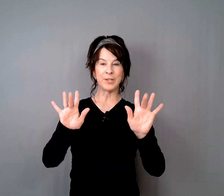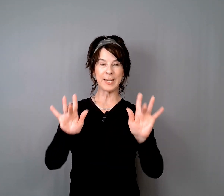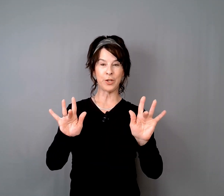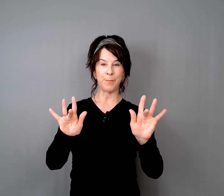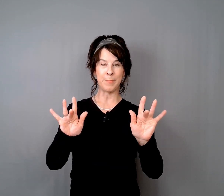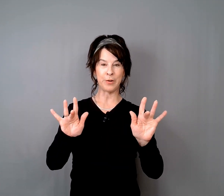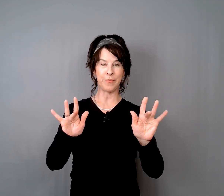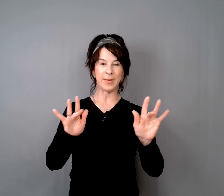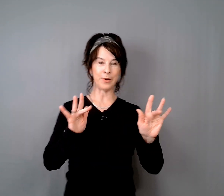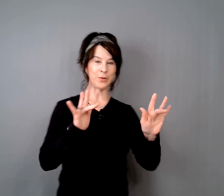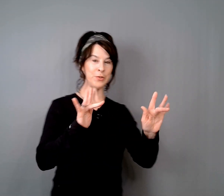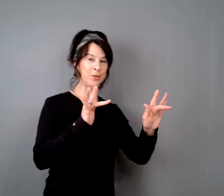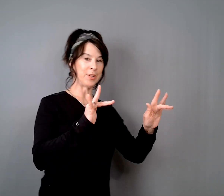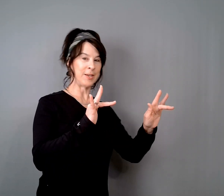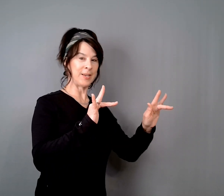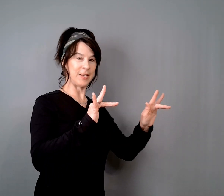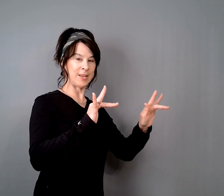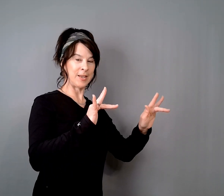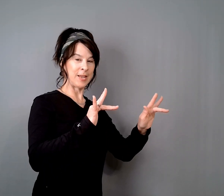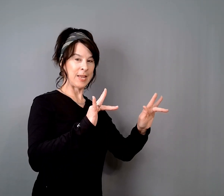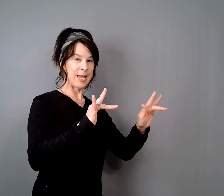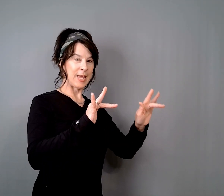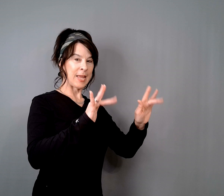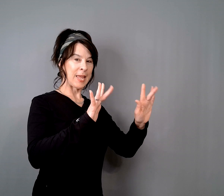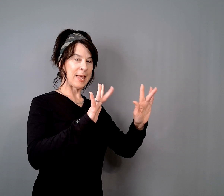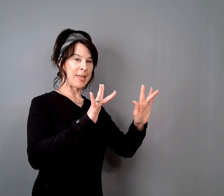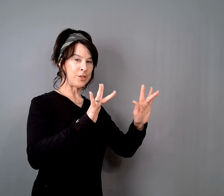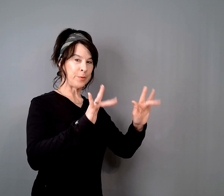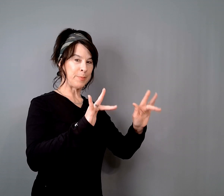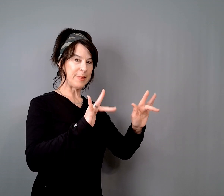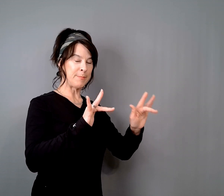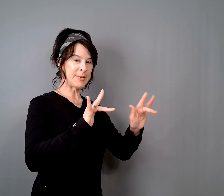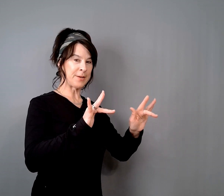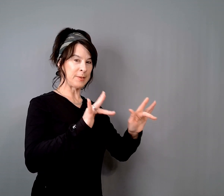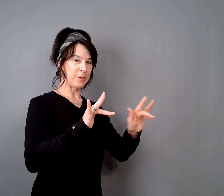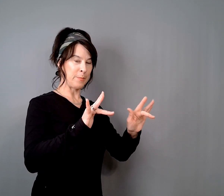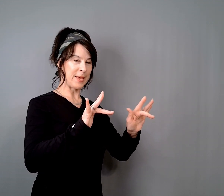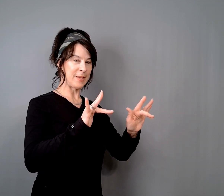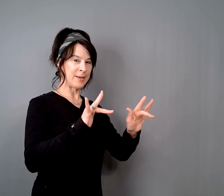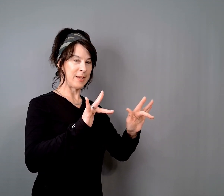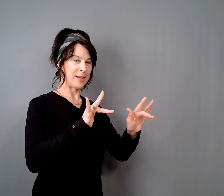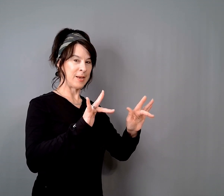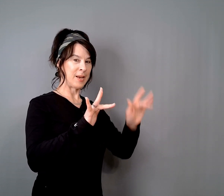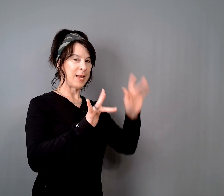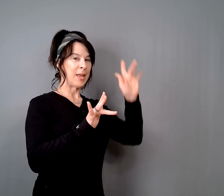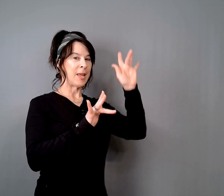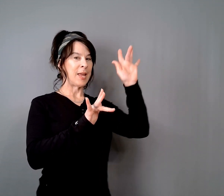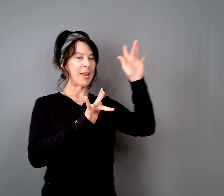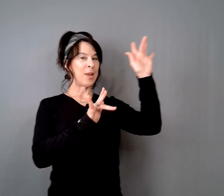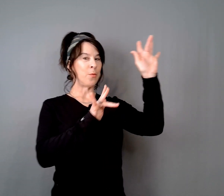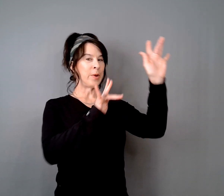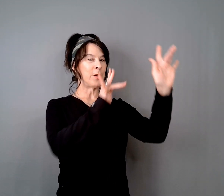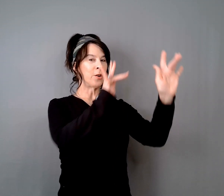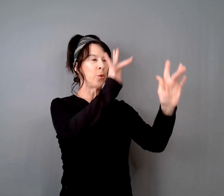take your middle fingers and you bend them down a little bit. And we are